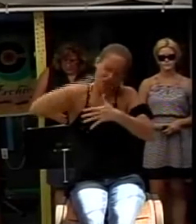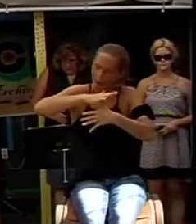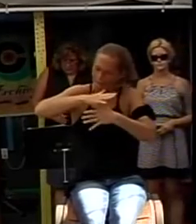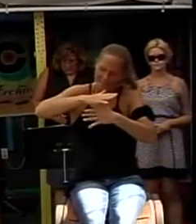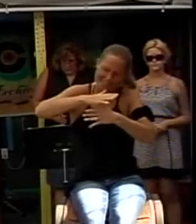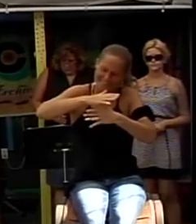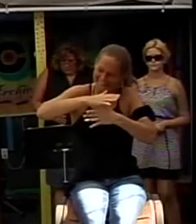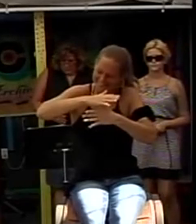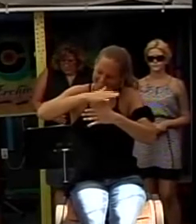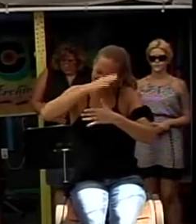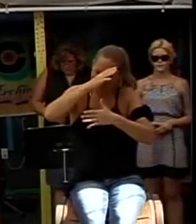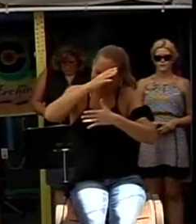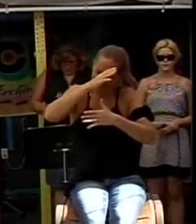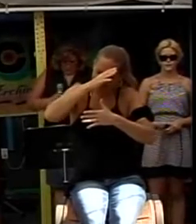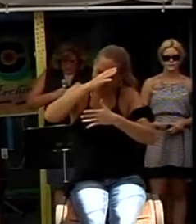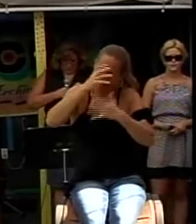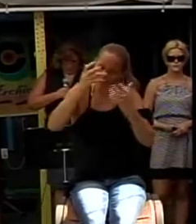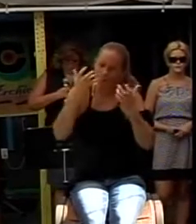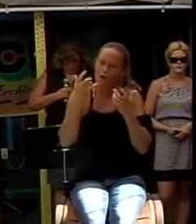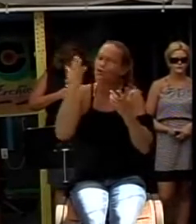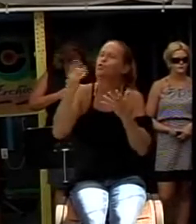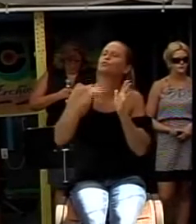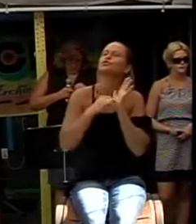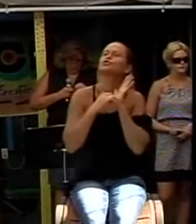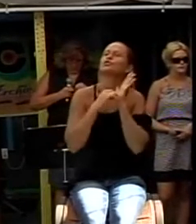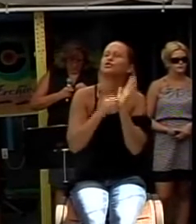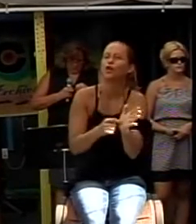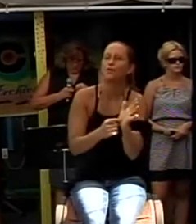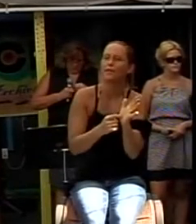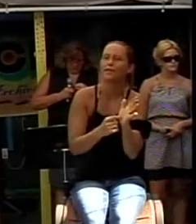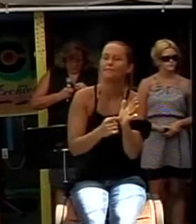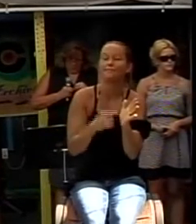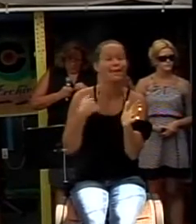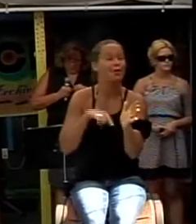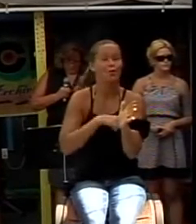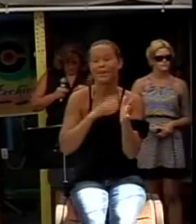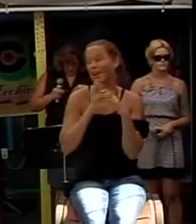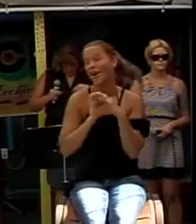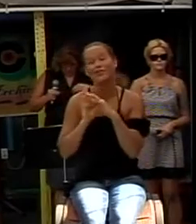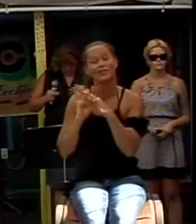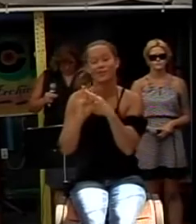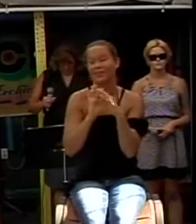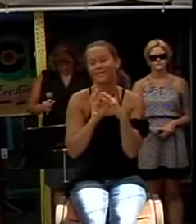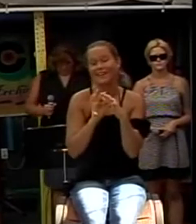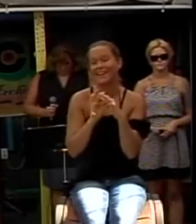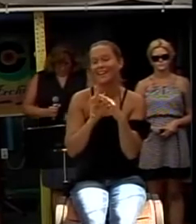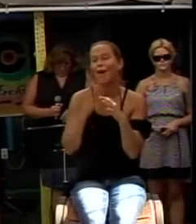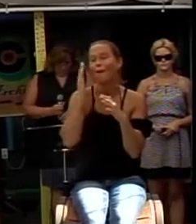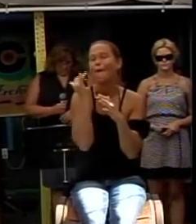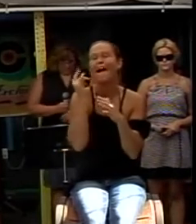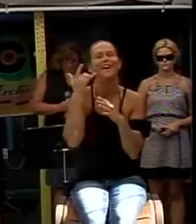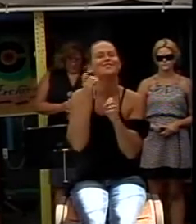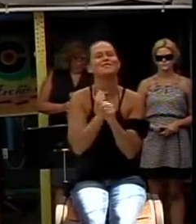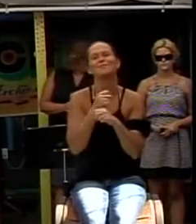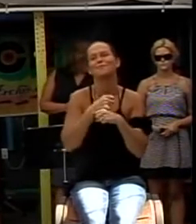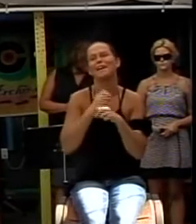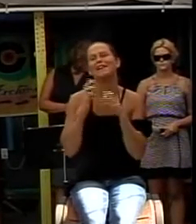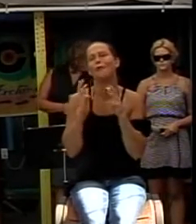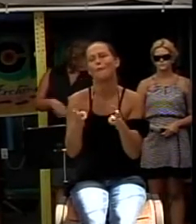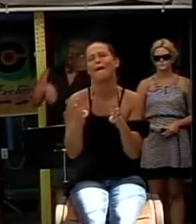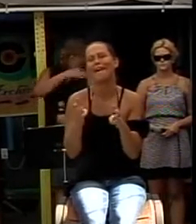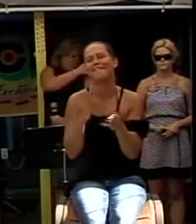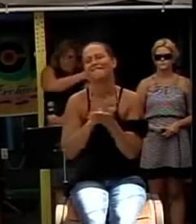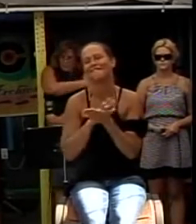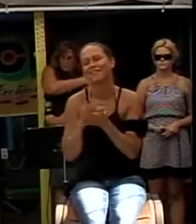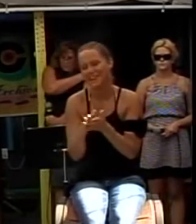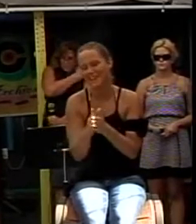We're united only because of you, God, because you created us, because you made a way for us to be forgiven and accepted. And God, because